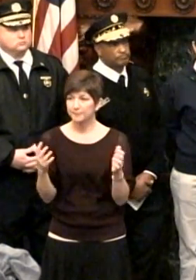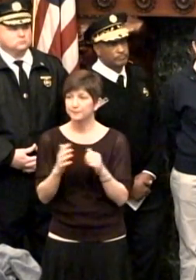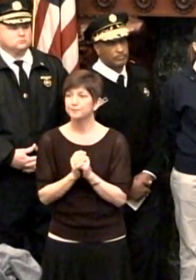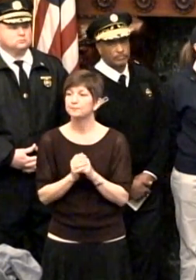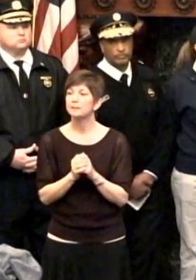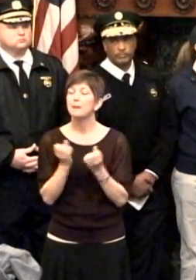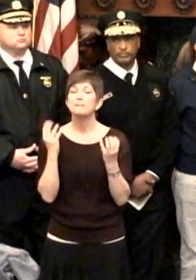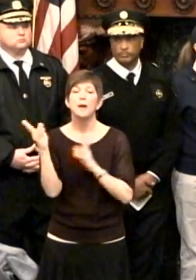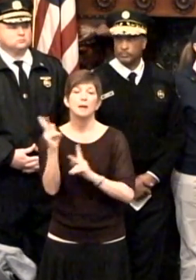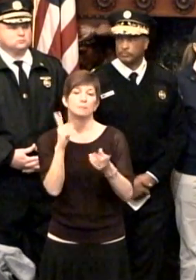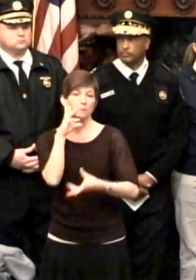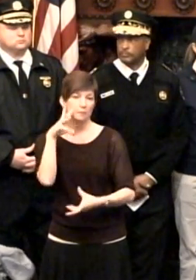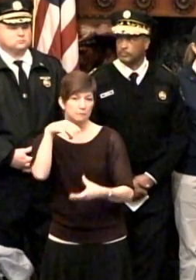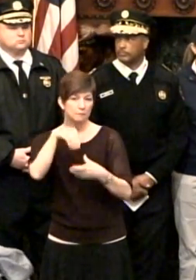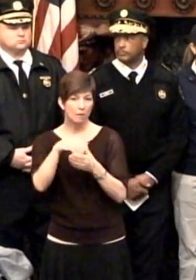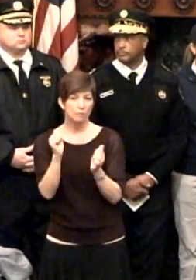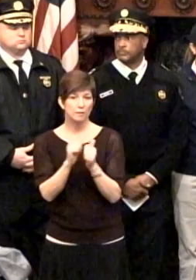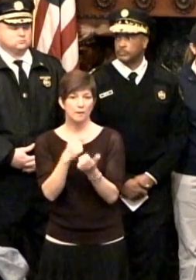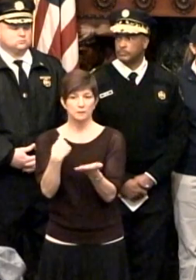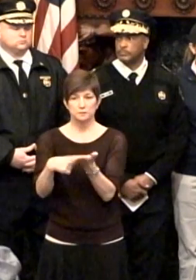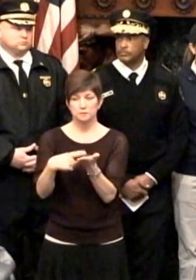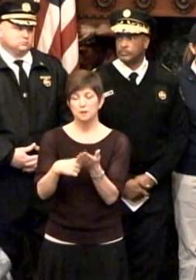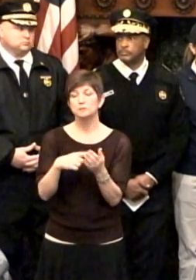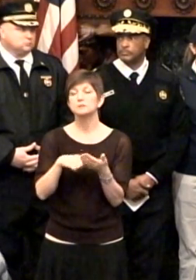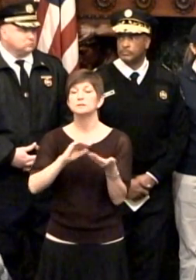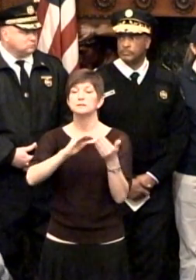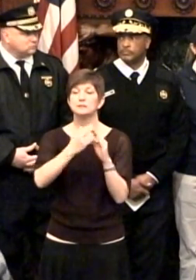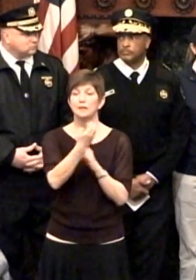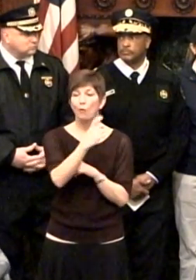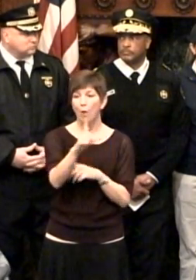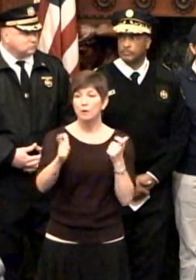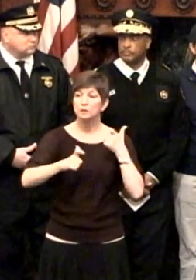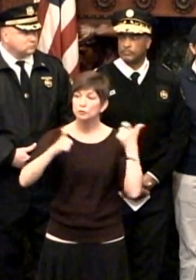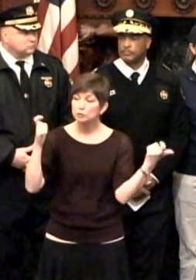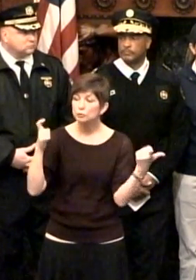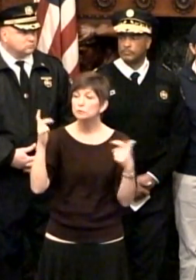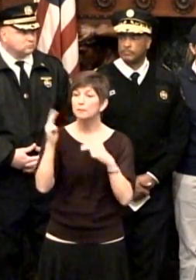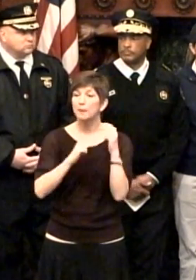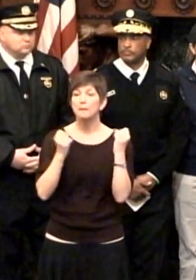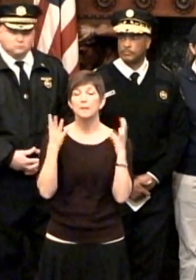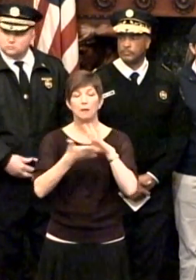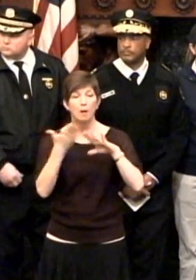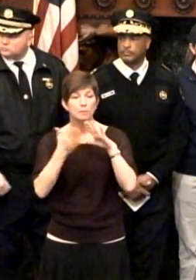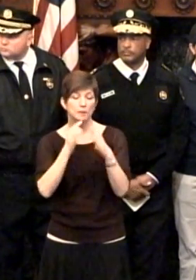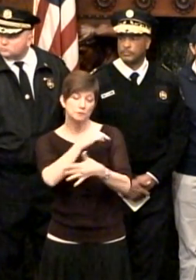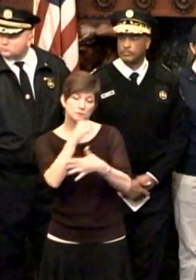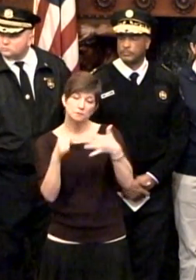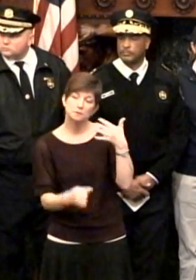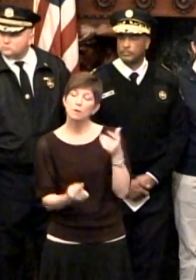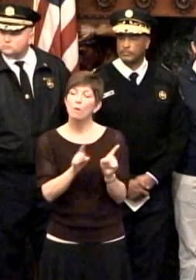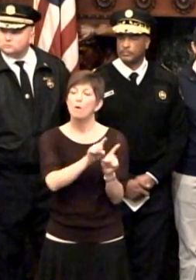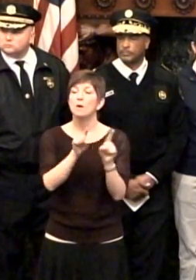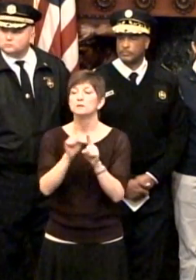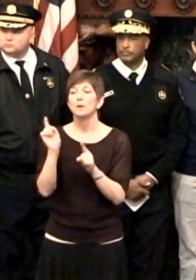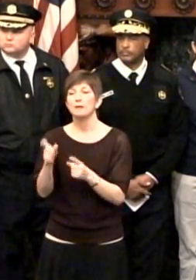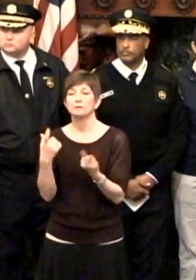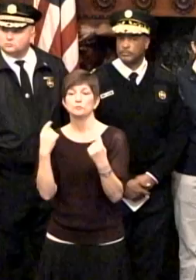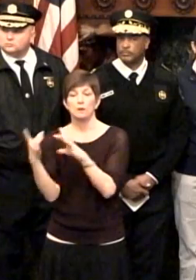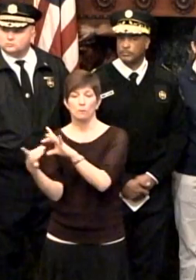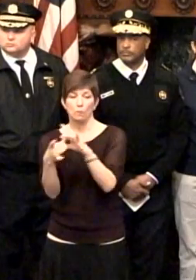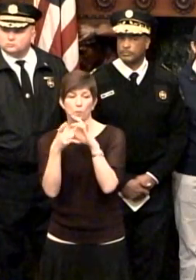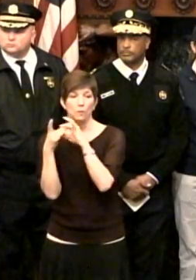there are a lot of folks involved in that discussion. City Hall, huge building, a lot of operations, and we also have to try to